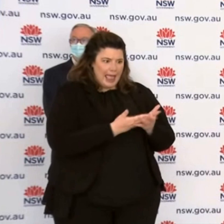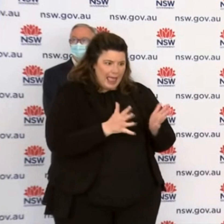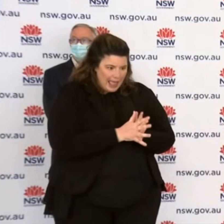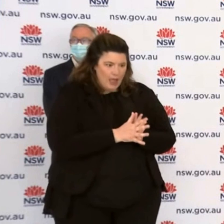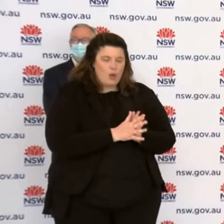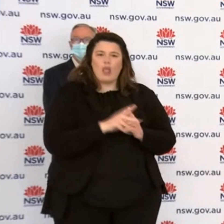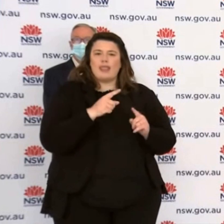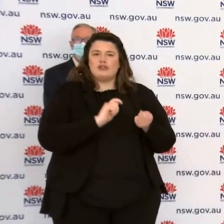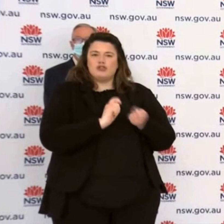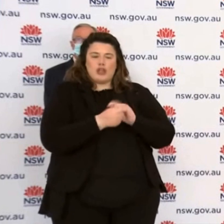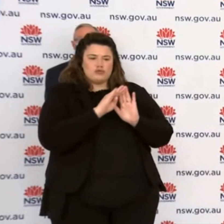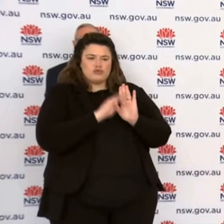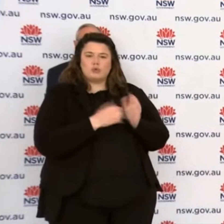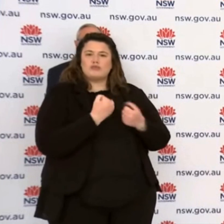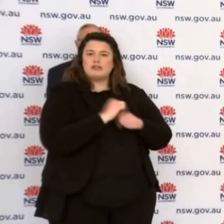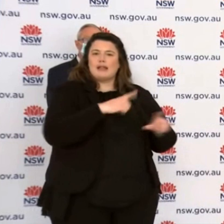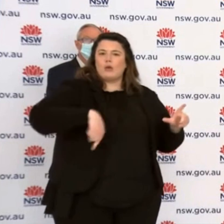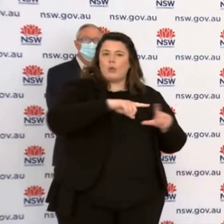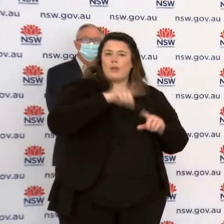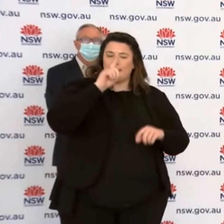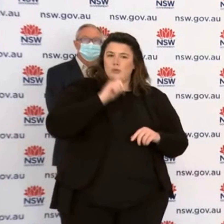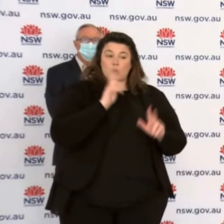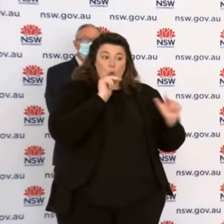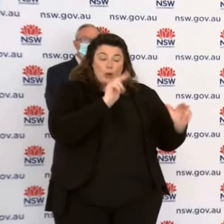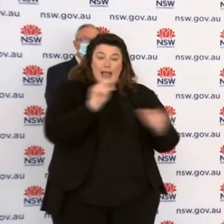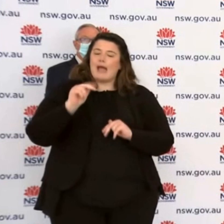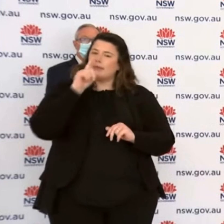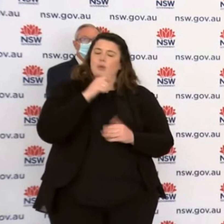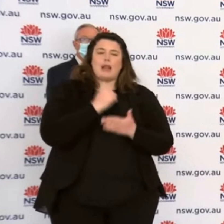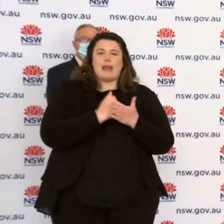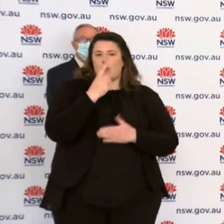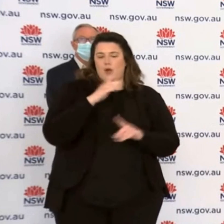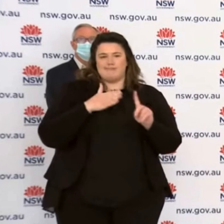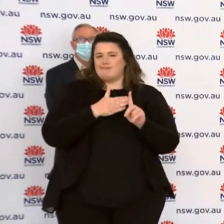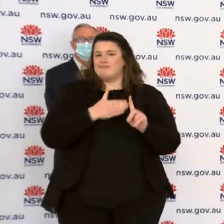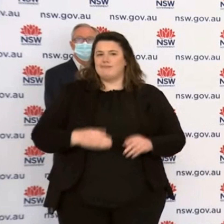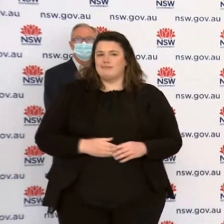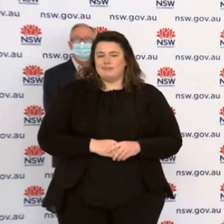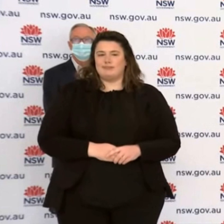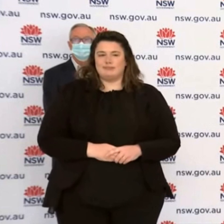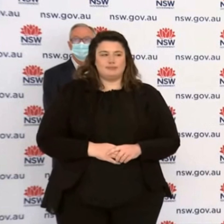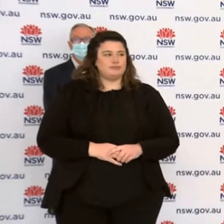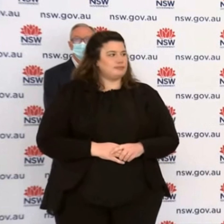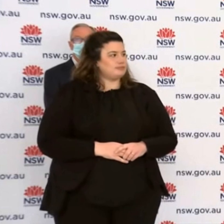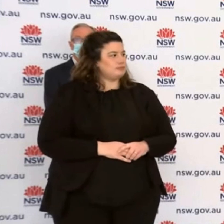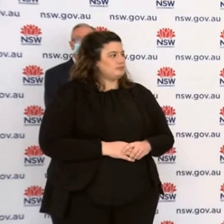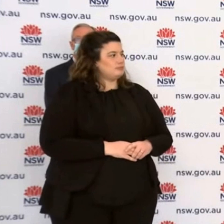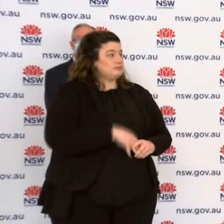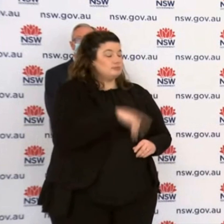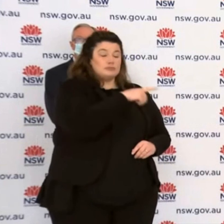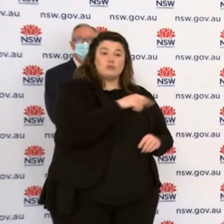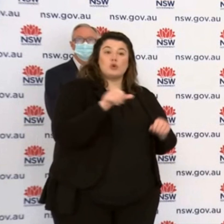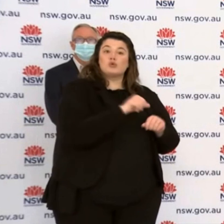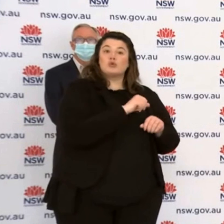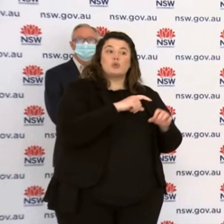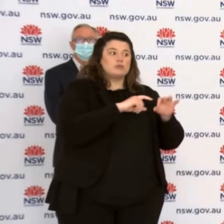prevention in place. So the care of our patients is our prime concern, as well as looking after our staff. Should staff be rapid tested before they're allowed to